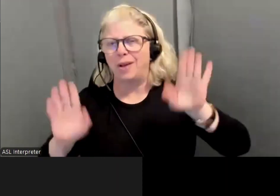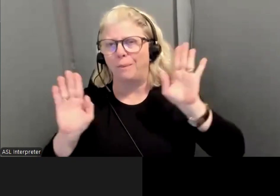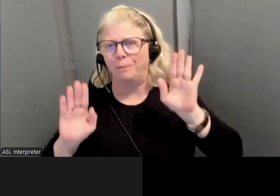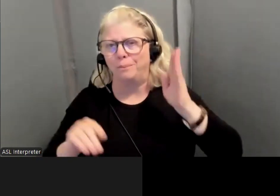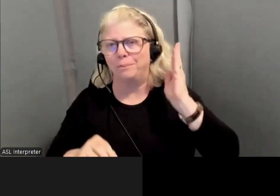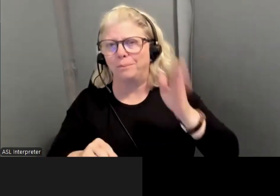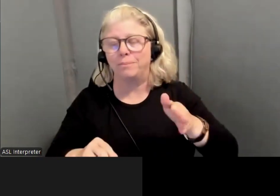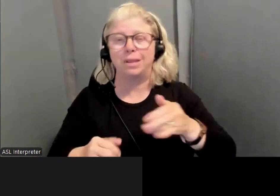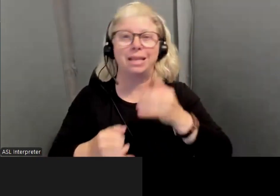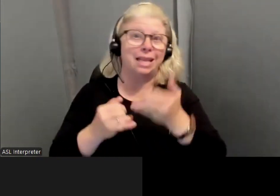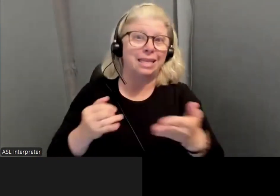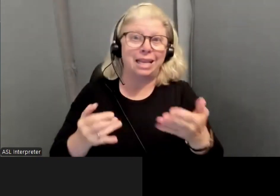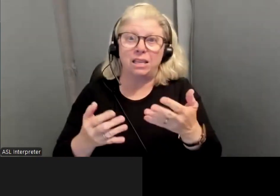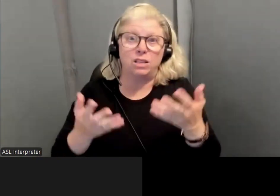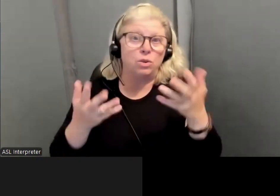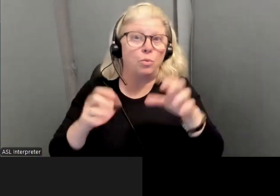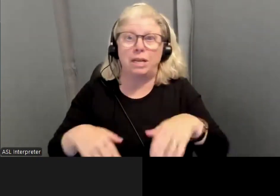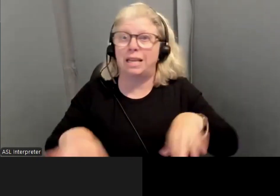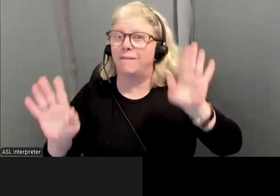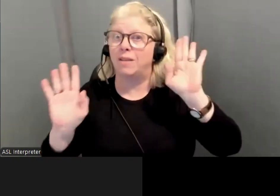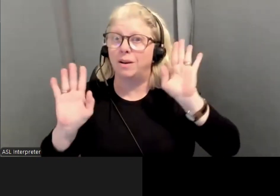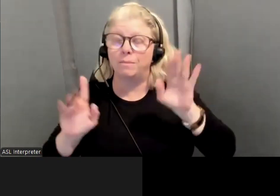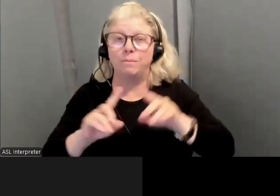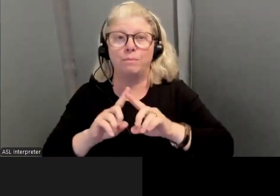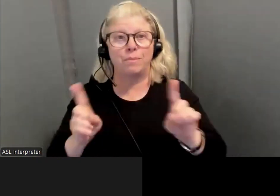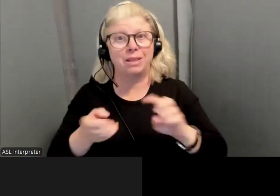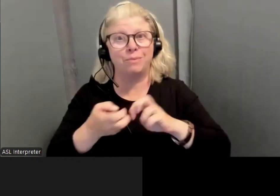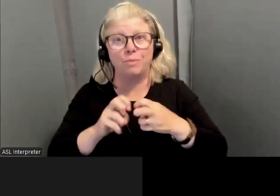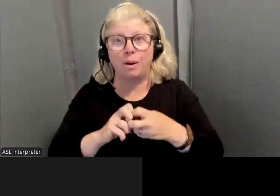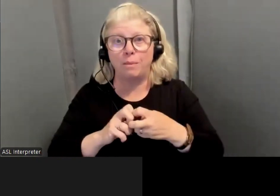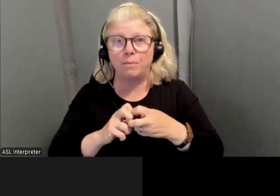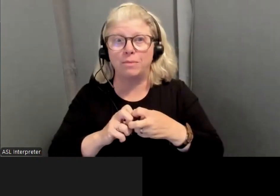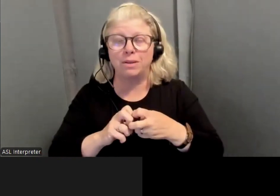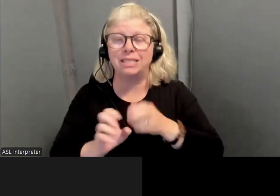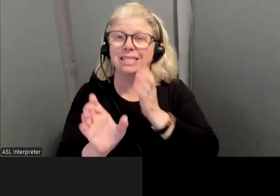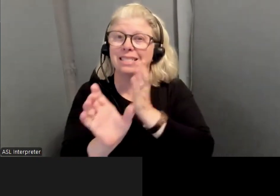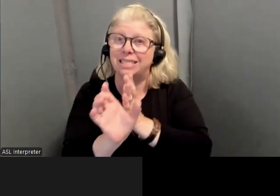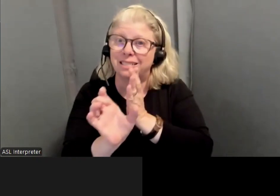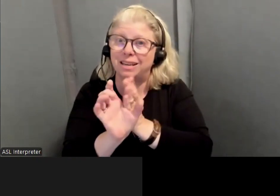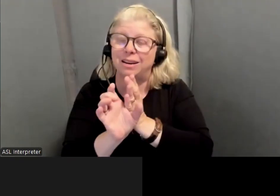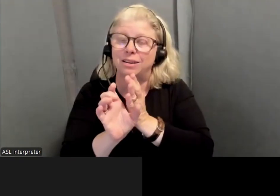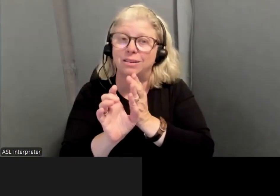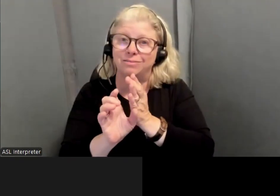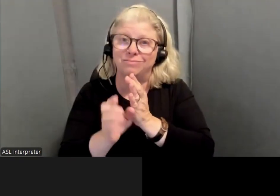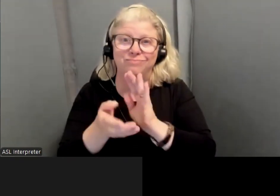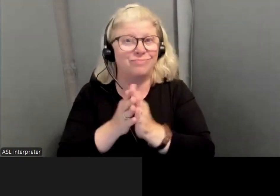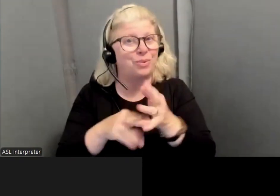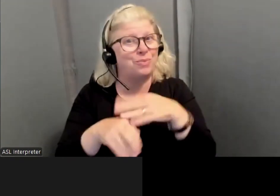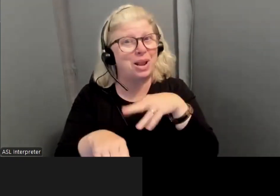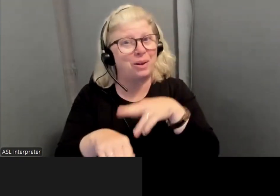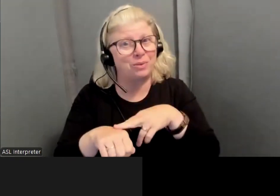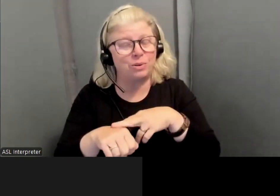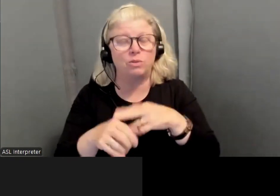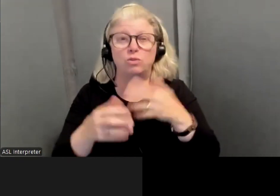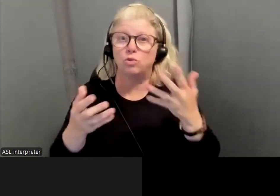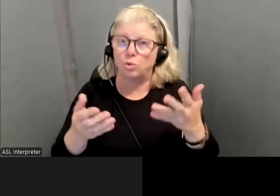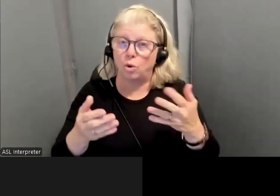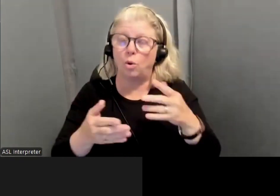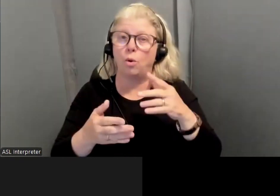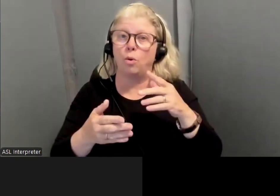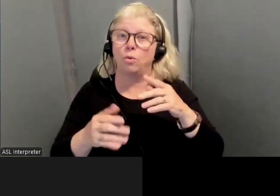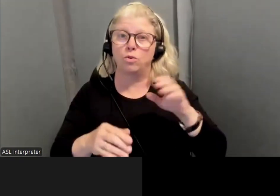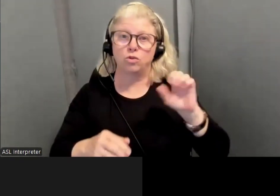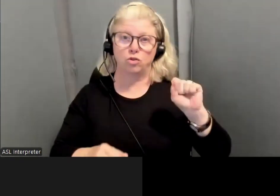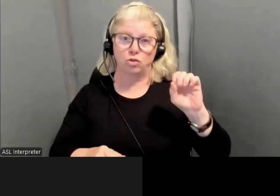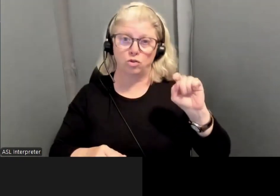And the last thing you want to do is to give up. But the problem is that psychologically that comes pretty natural. So what Stoicism